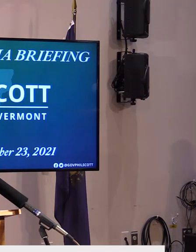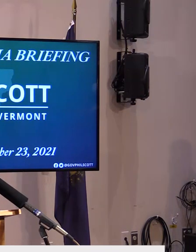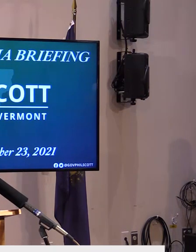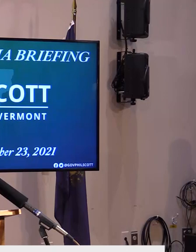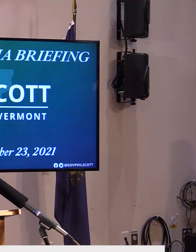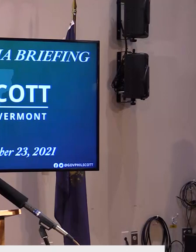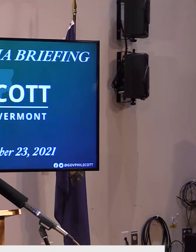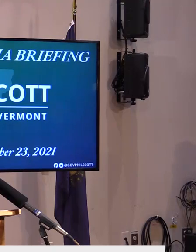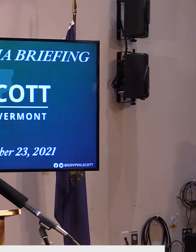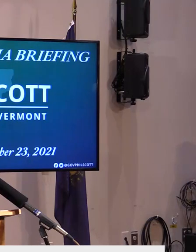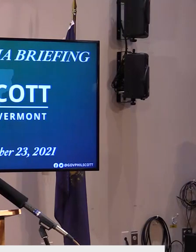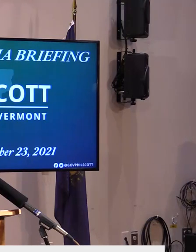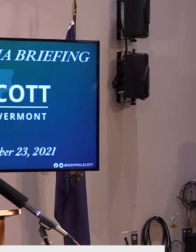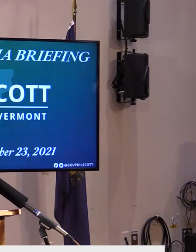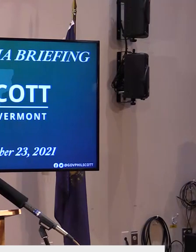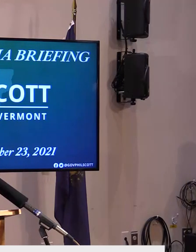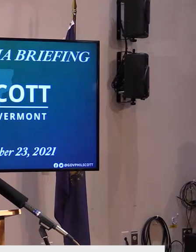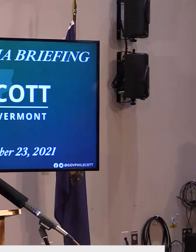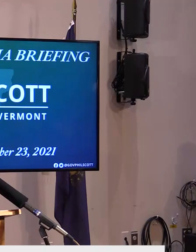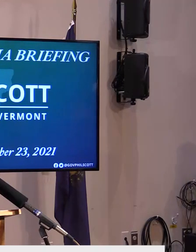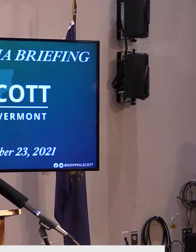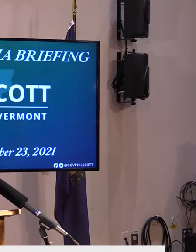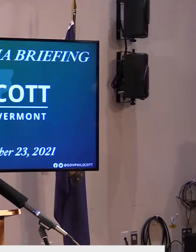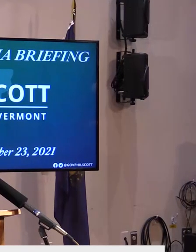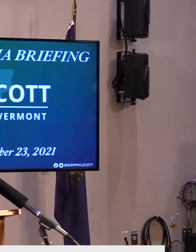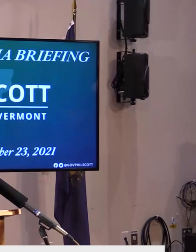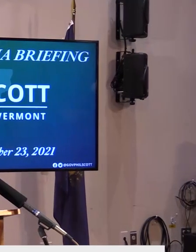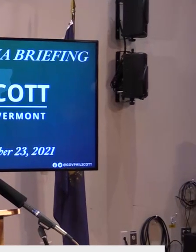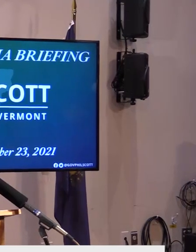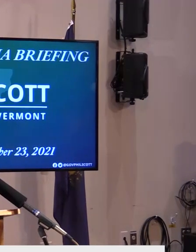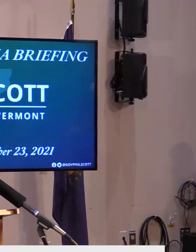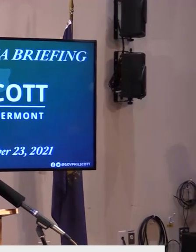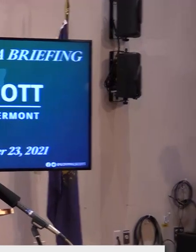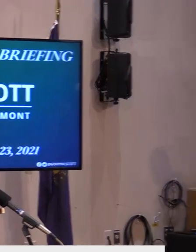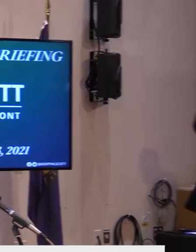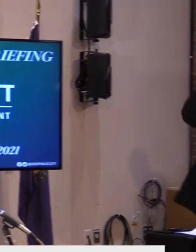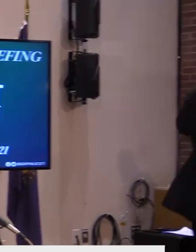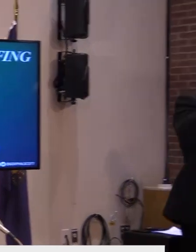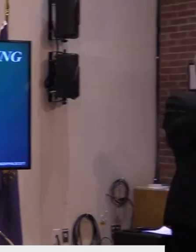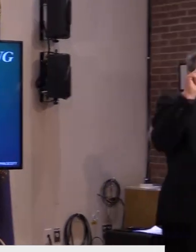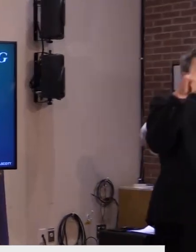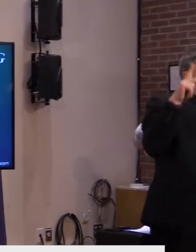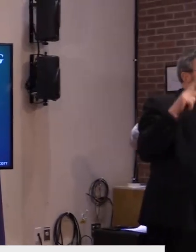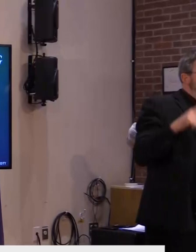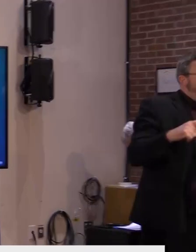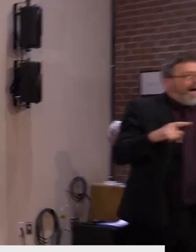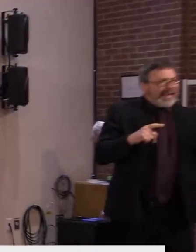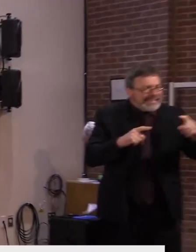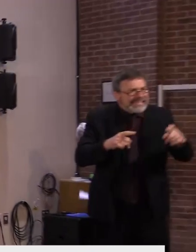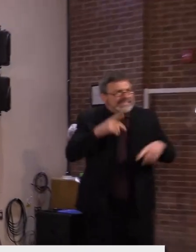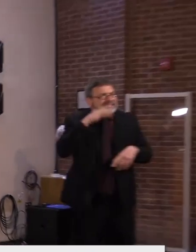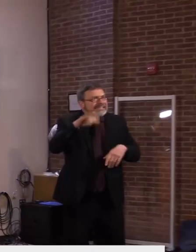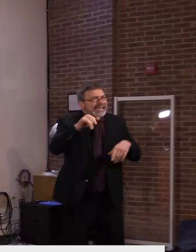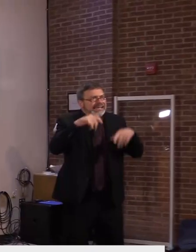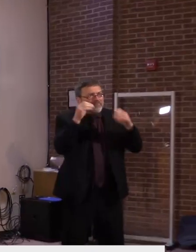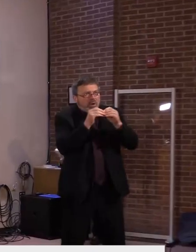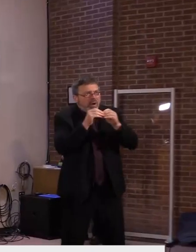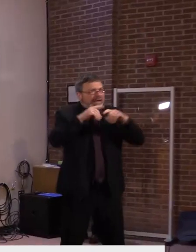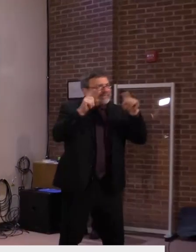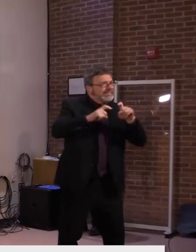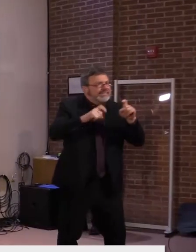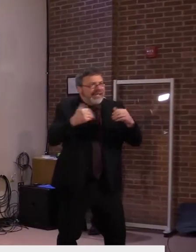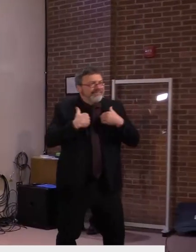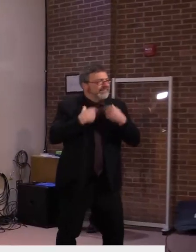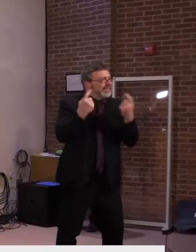Arkansas, along with a number of other governors, asked about the supply of rapid tests. And the White House indicated